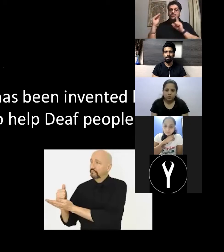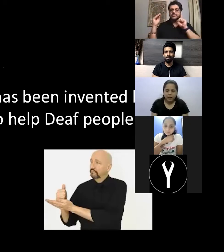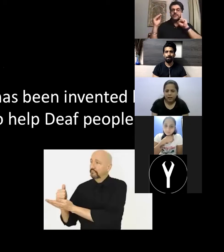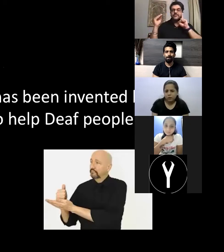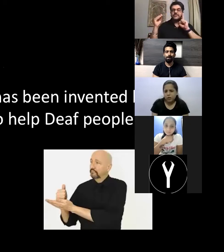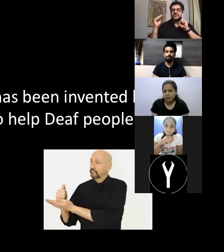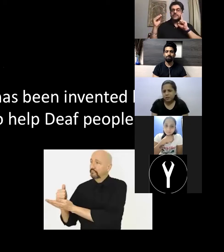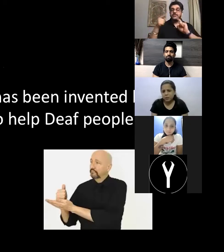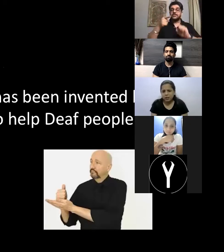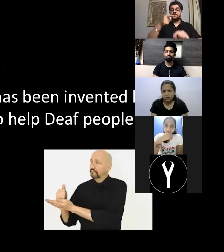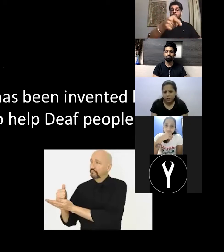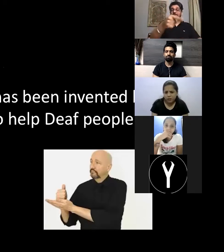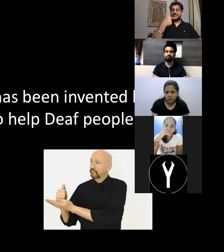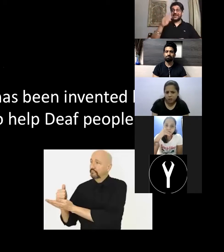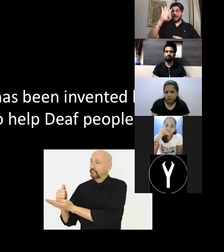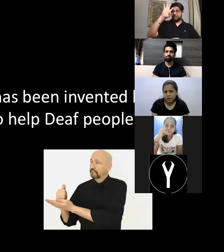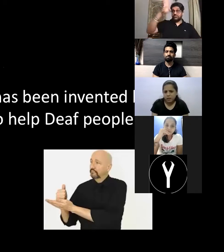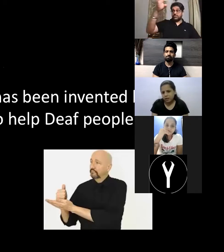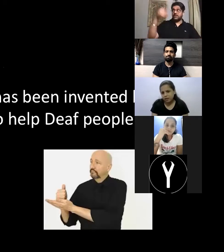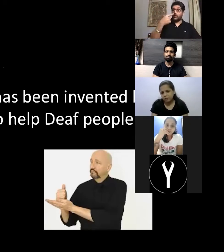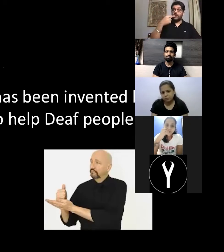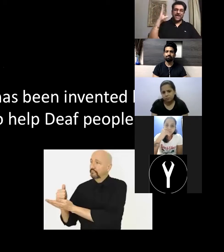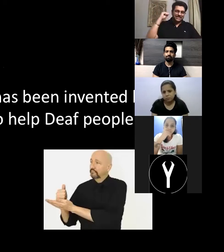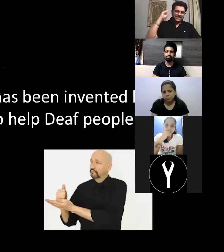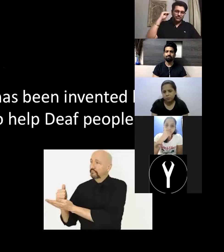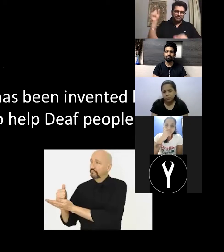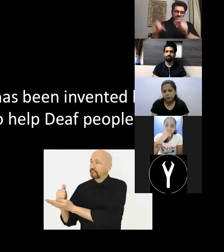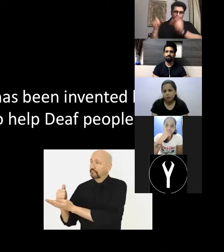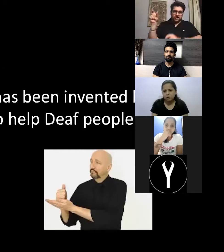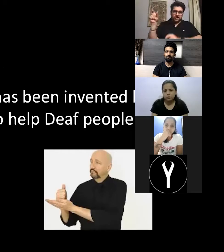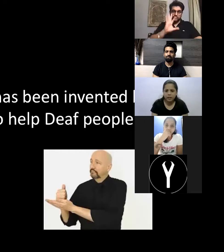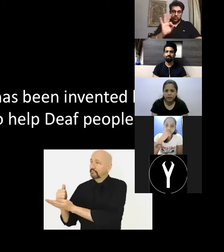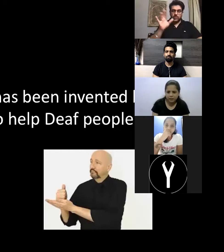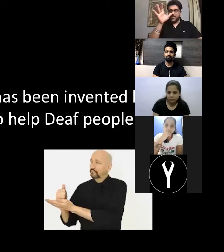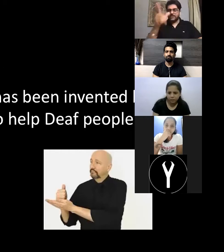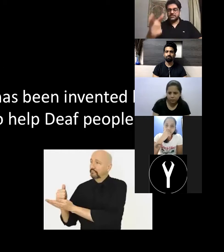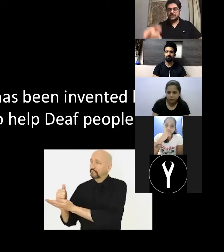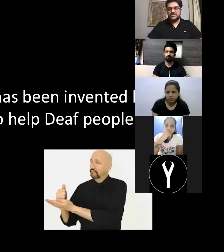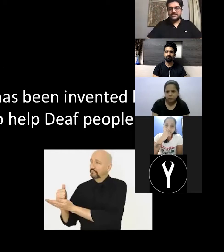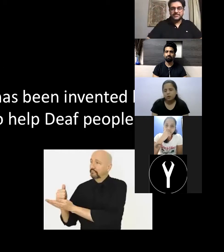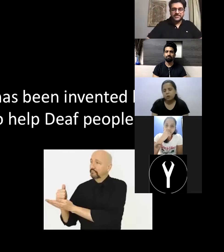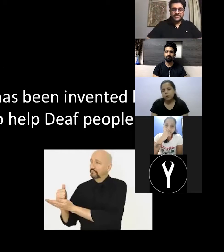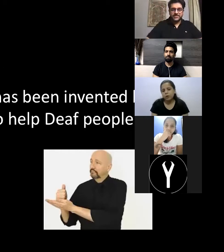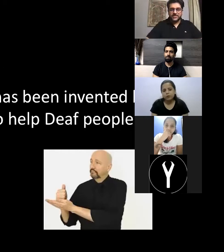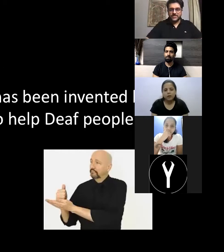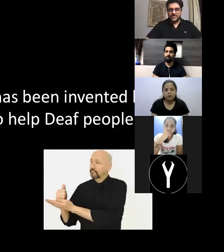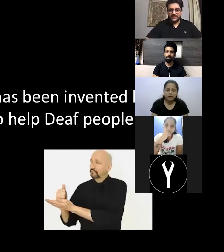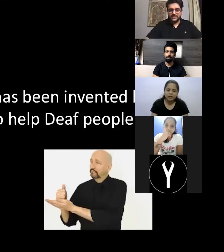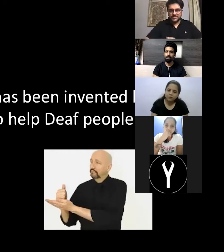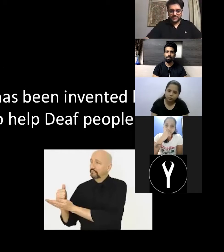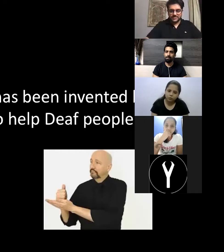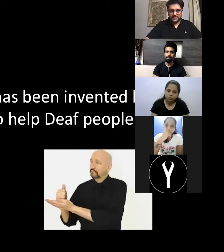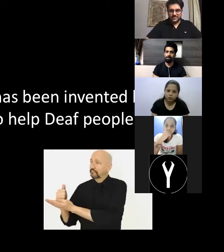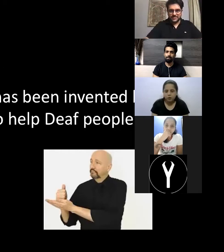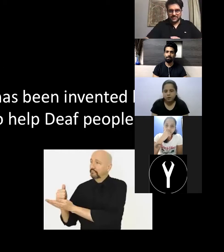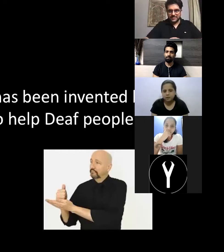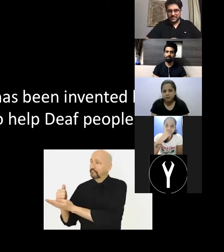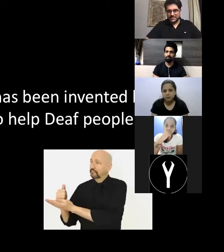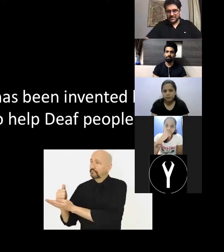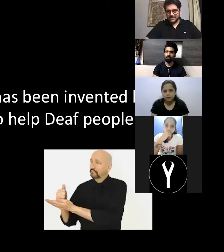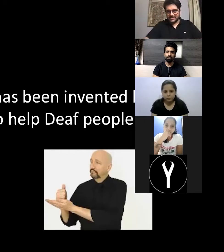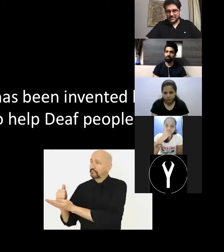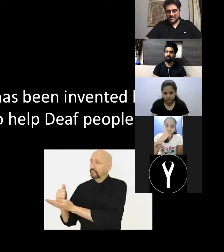So sign language has been invented by hearing people to help deaf people. What do you think? Whether it's true or